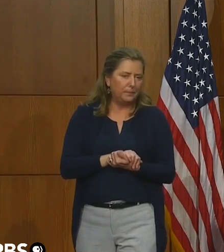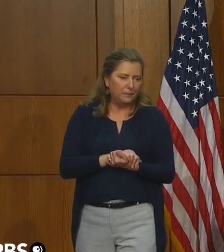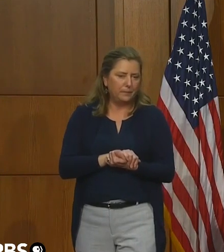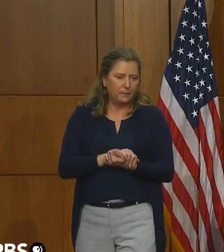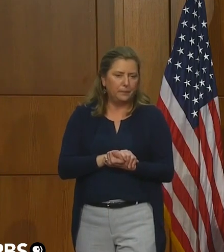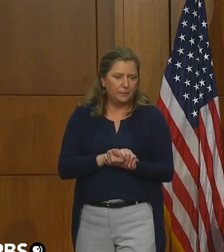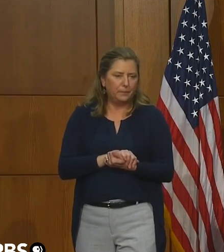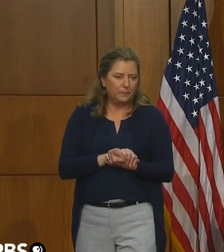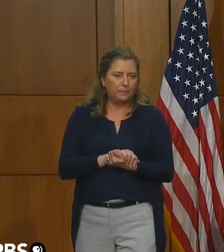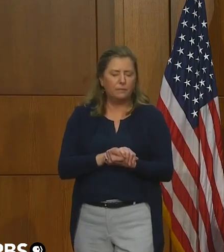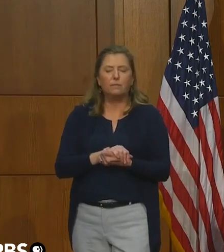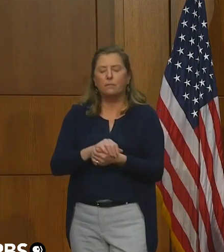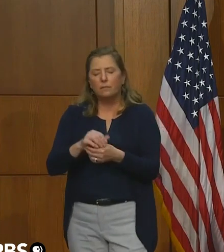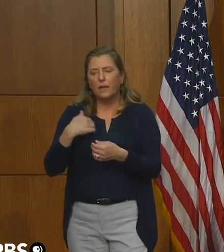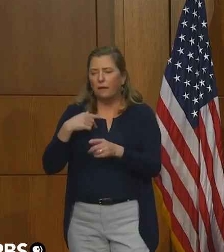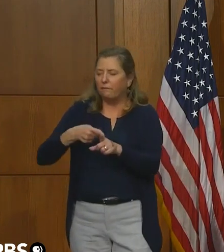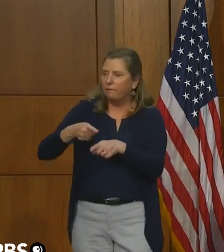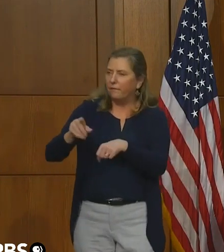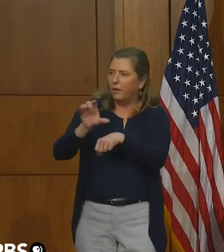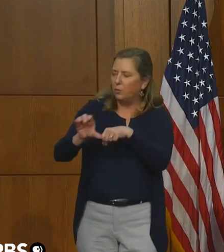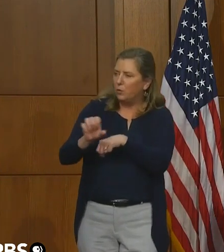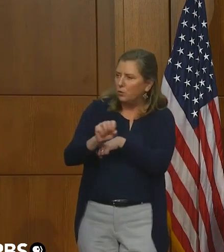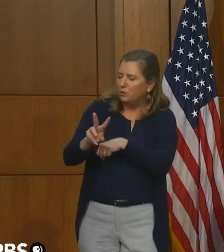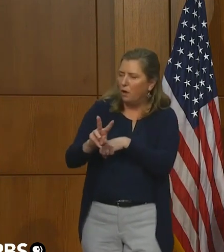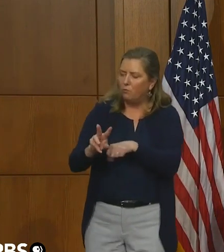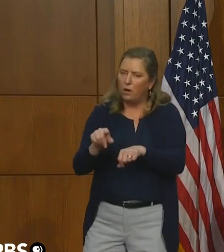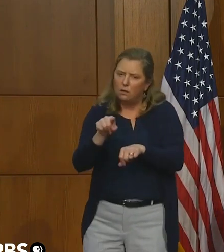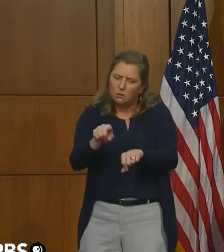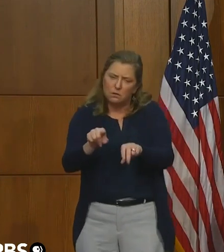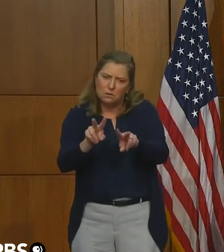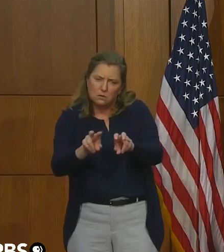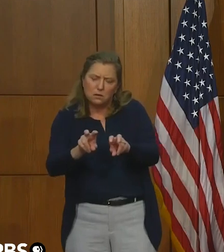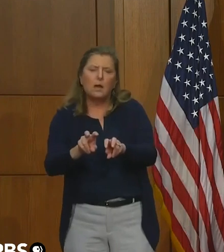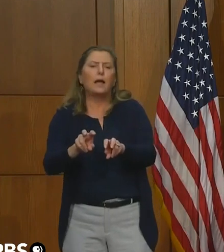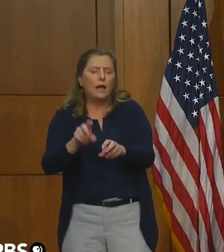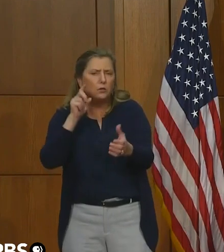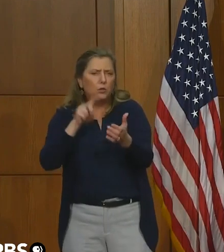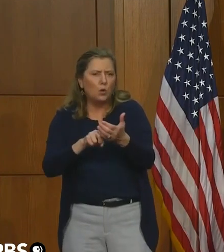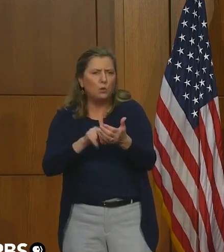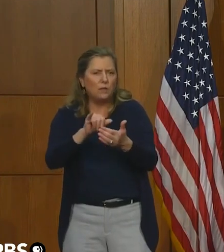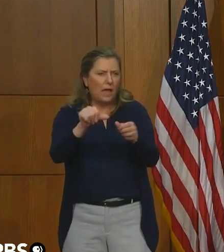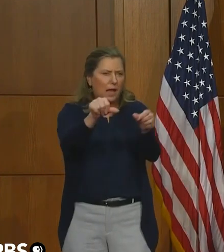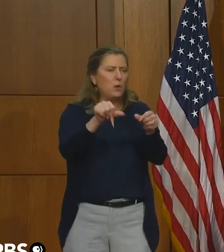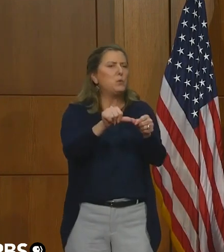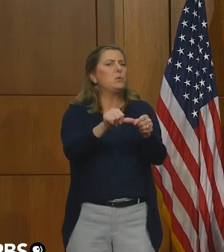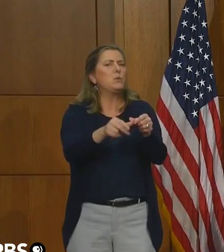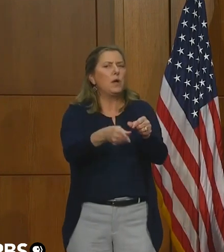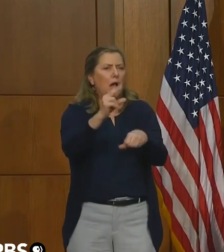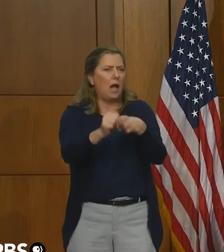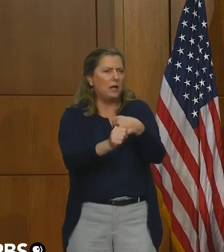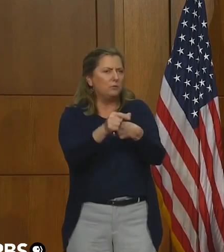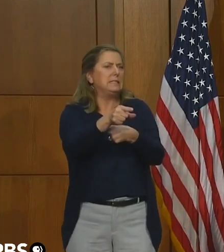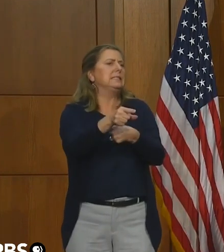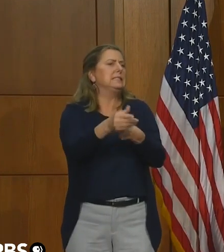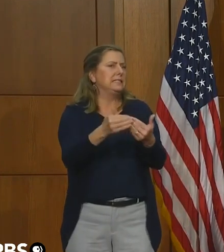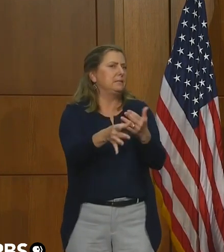computer software to take particular note of communities that are at high risk, looking